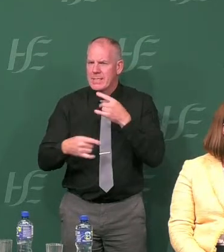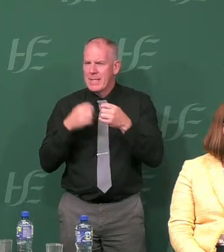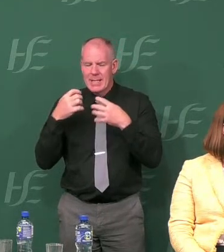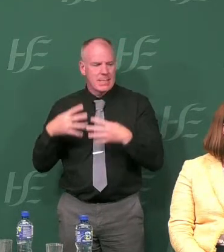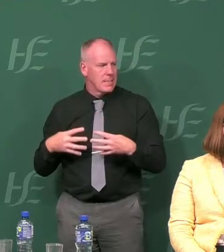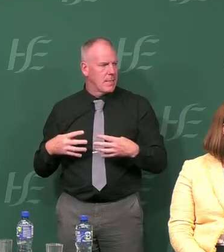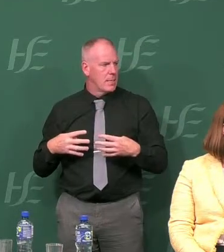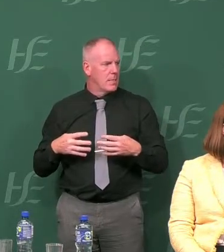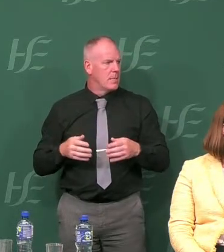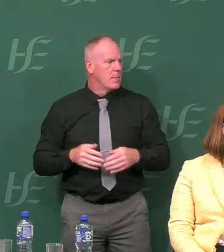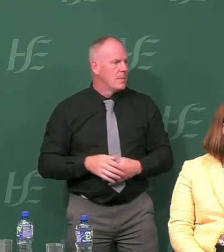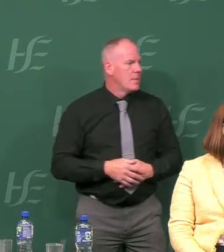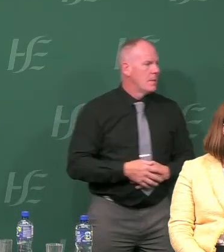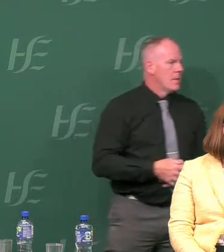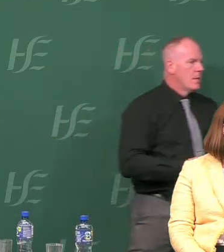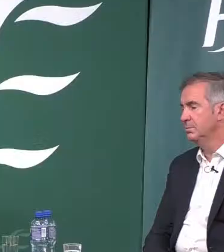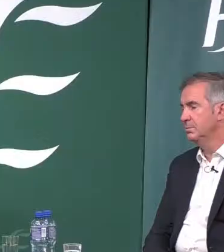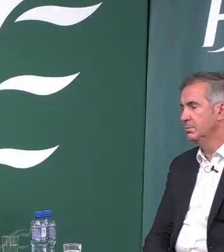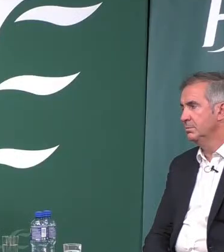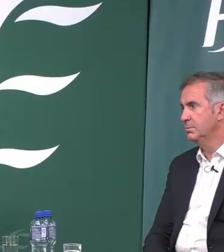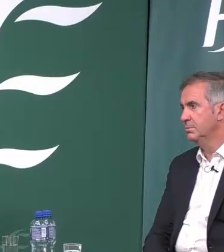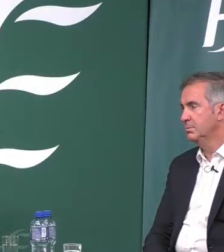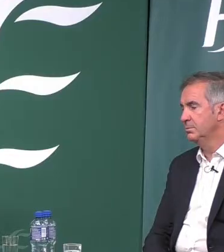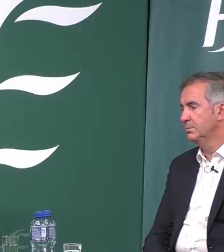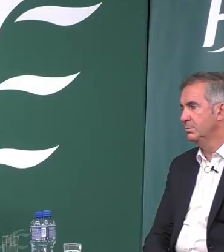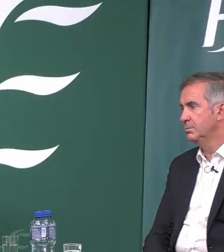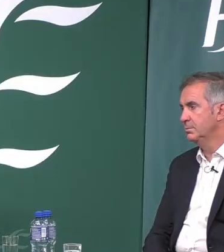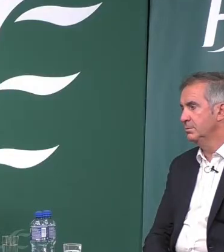I think I could give a breakdown of that. Sorry.